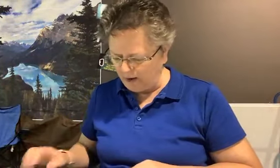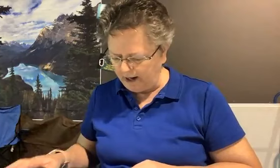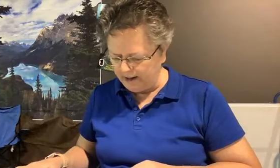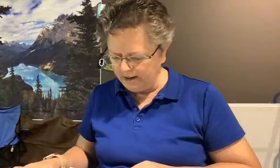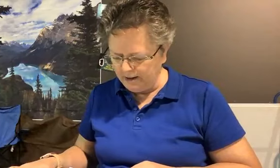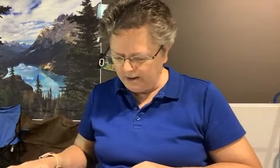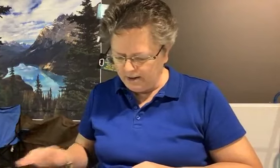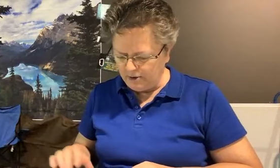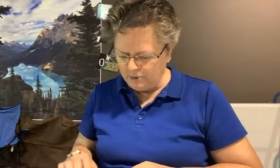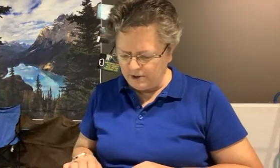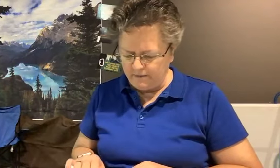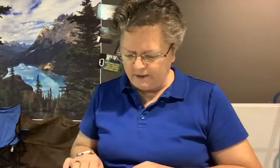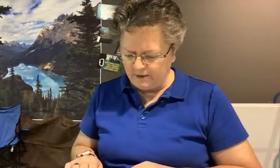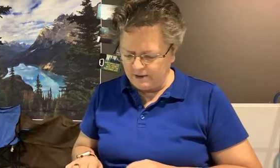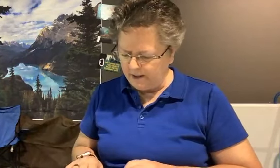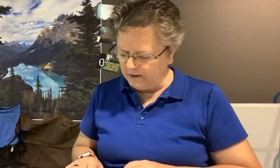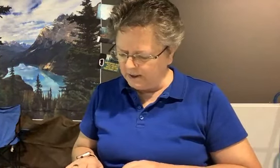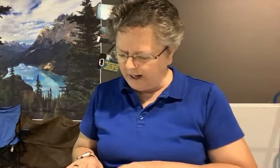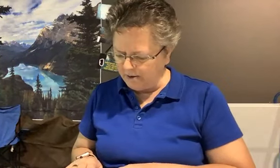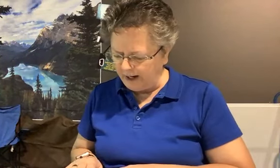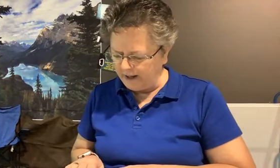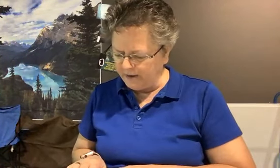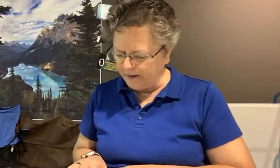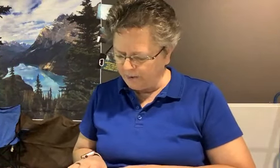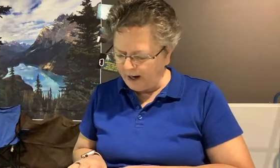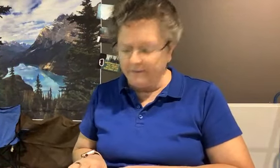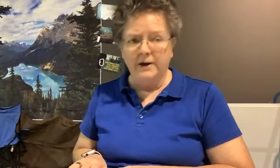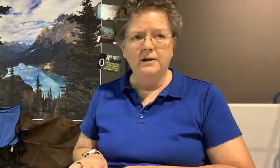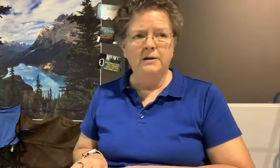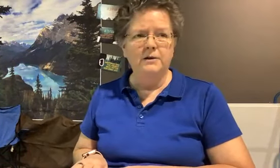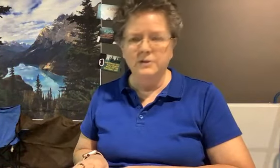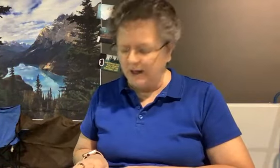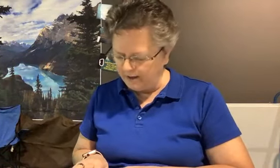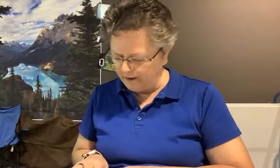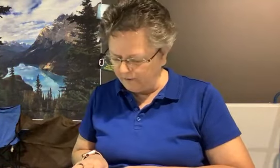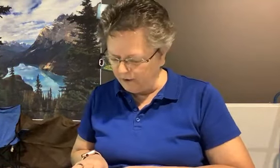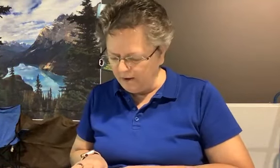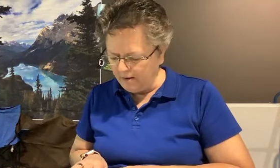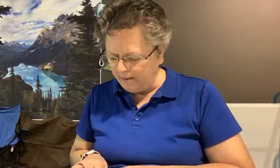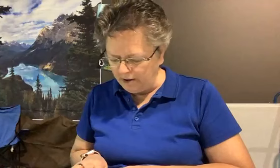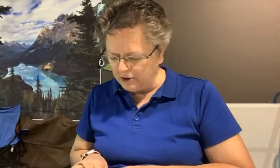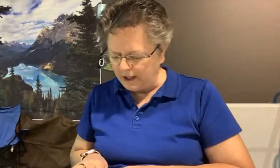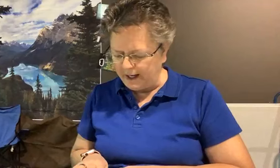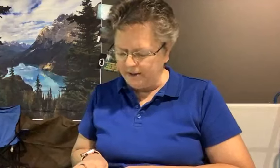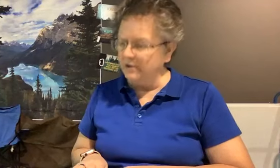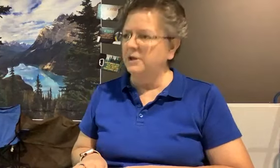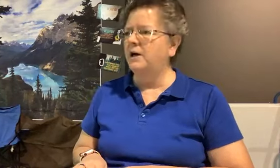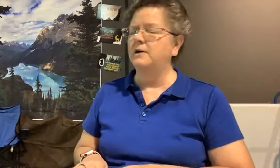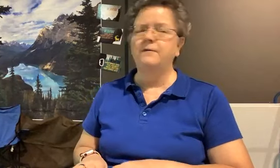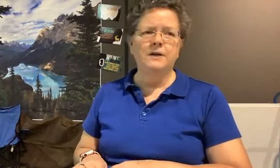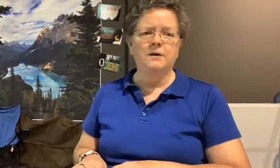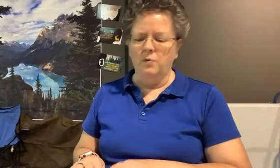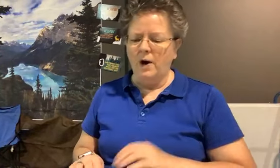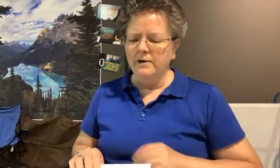Zechariah. They're specifically saying Zechariah the prophet, the son of Barachai, the son of Iddo. Why are